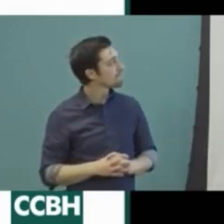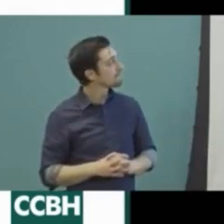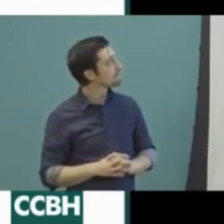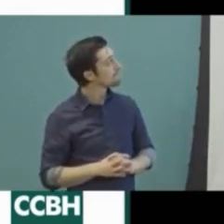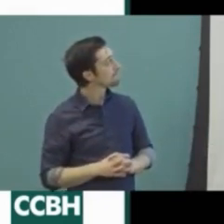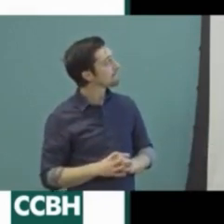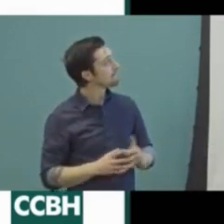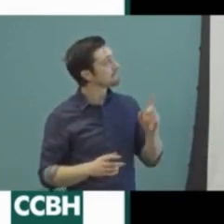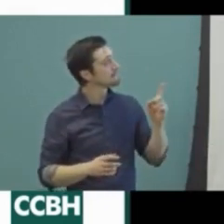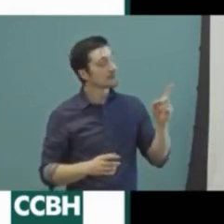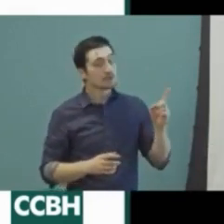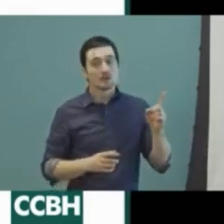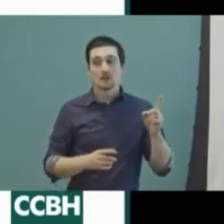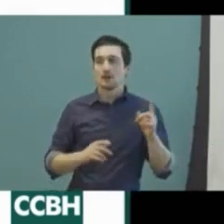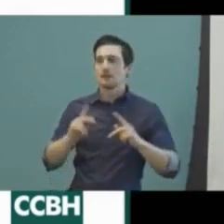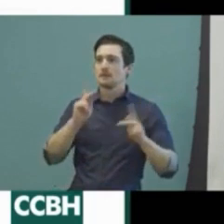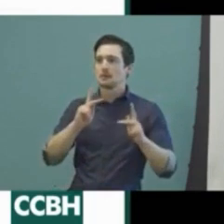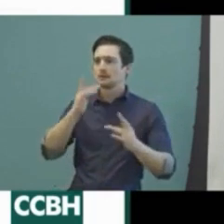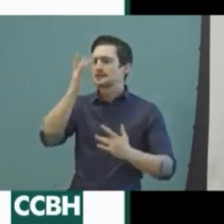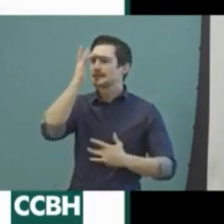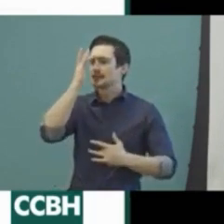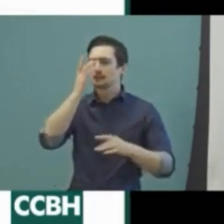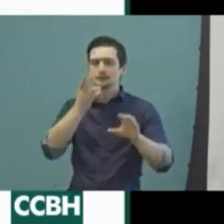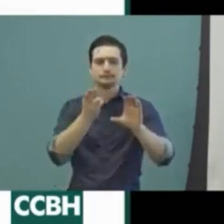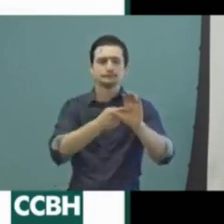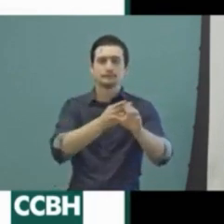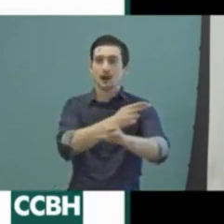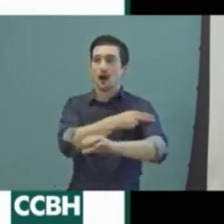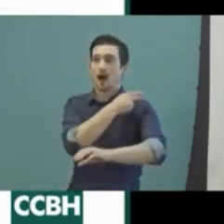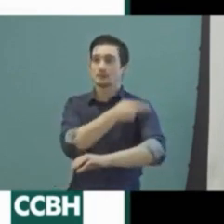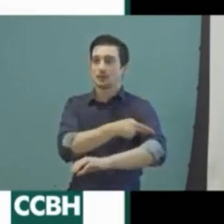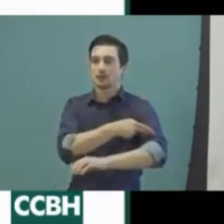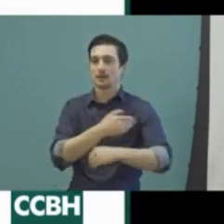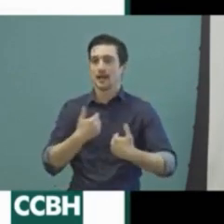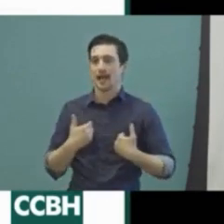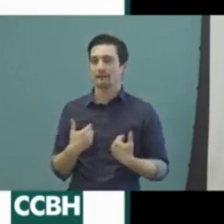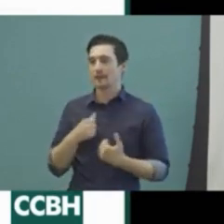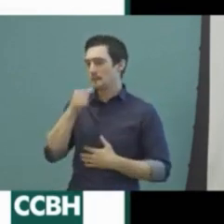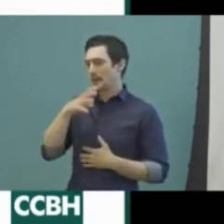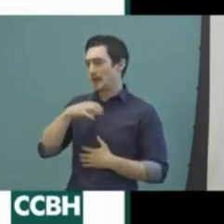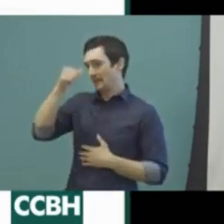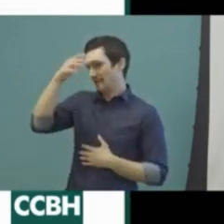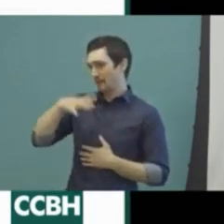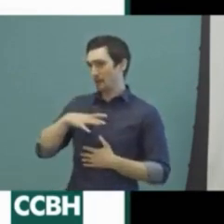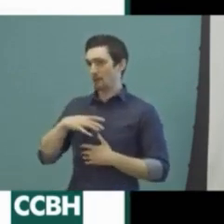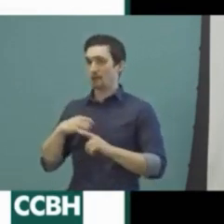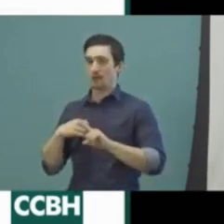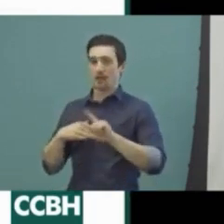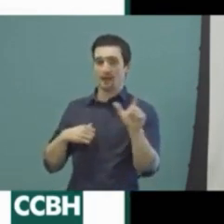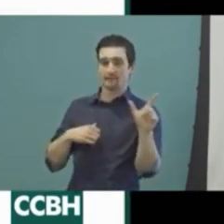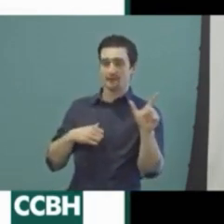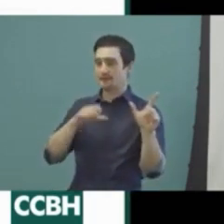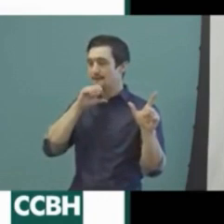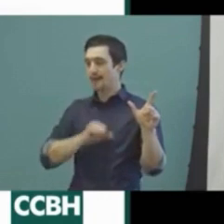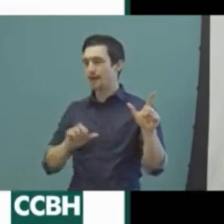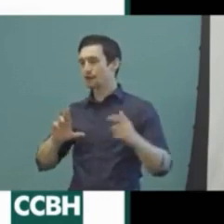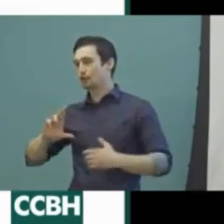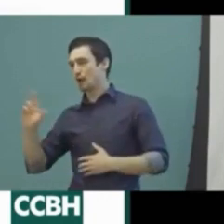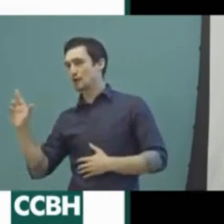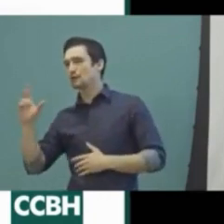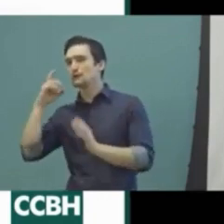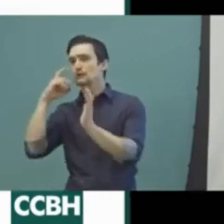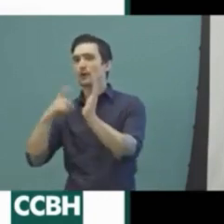For hospitalized patients, we give you sex on the left and age on the right. So you'll see